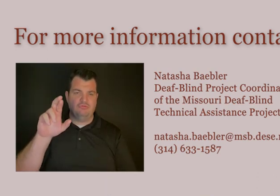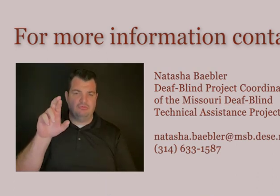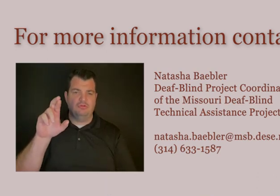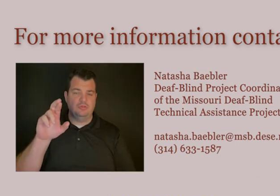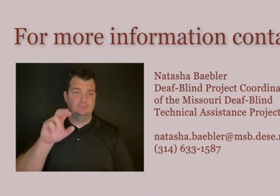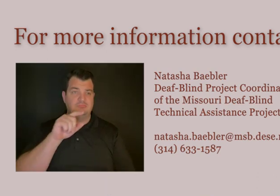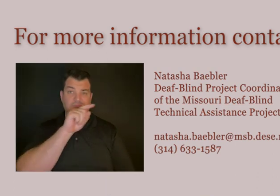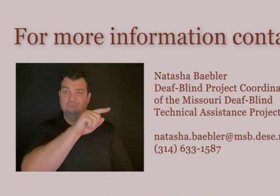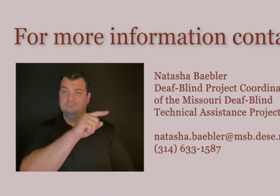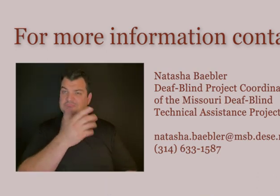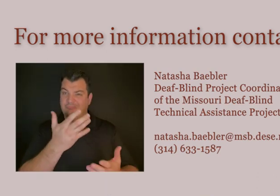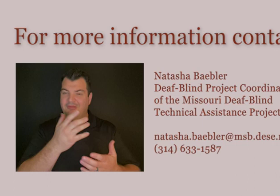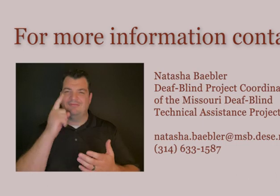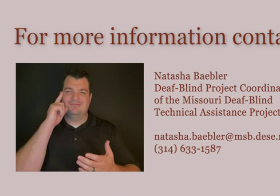Project, at